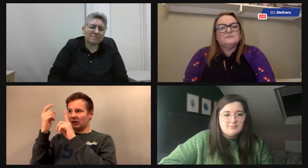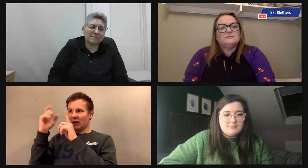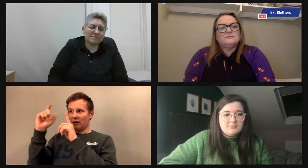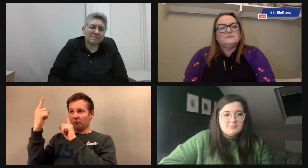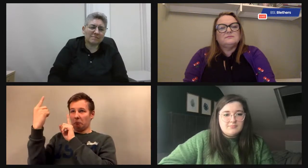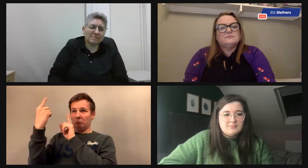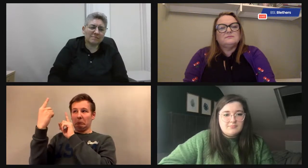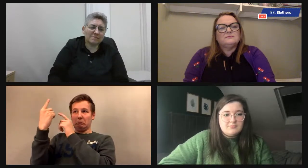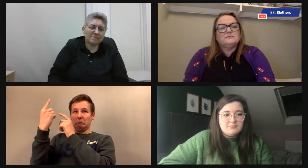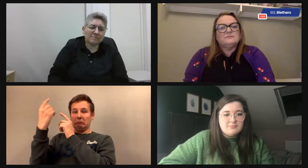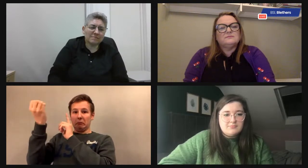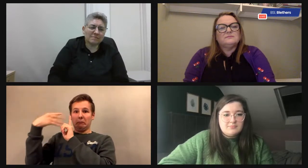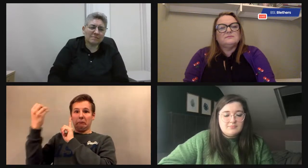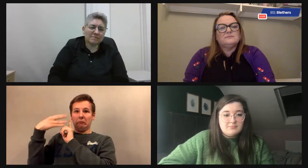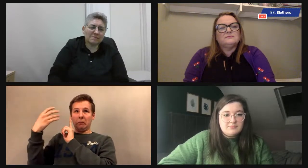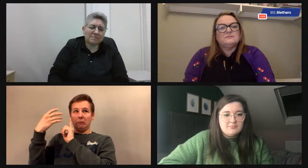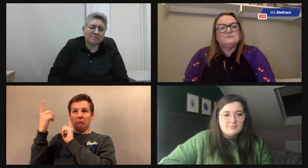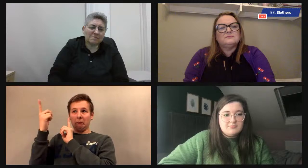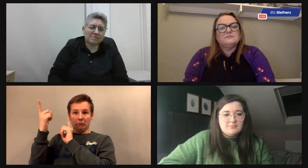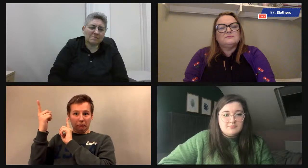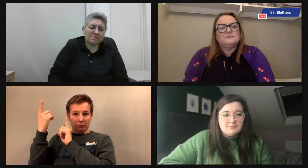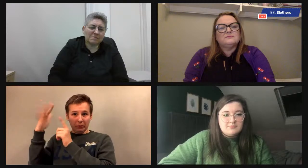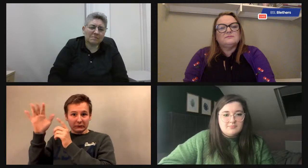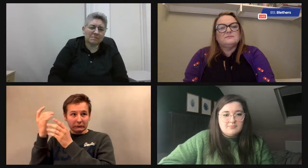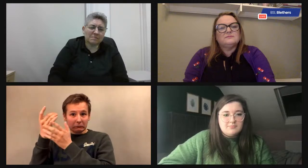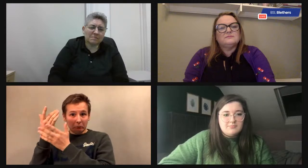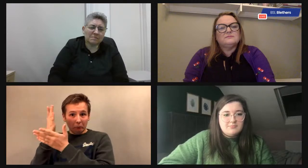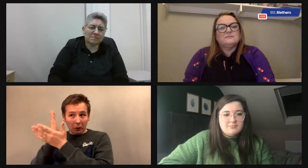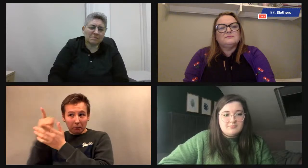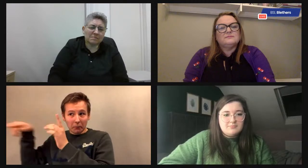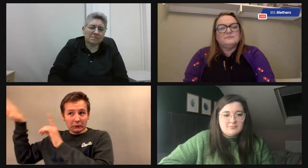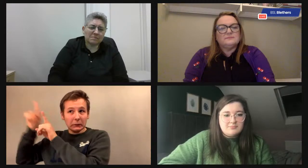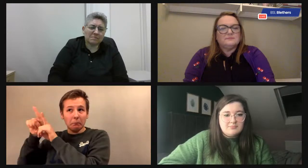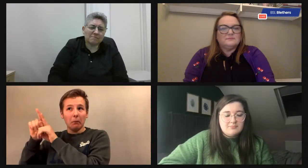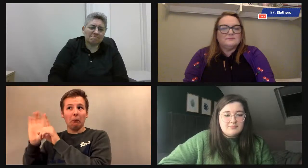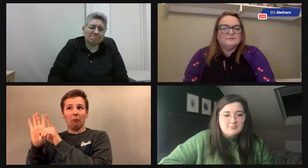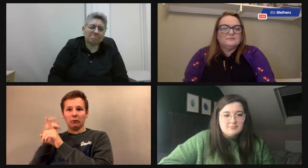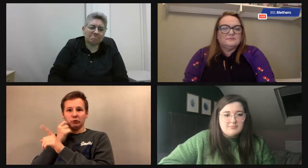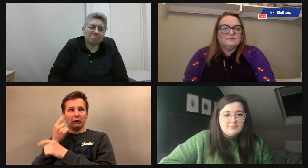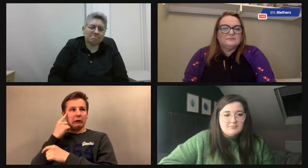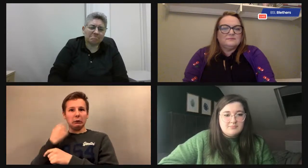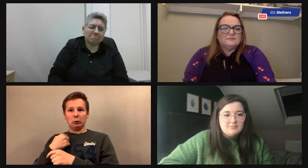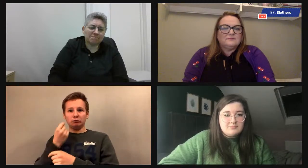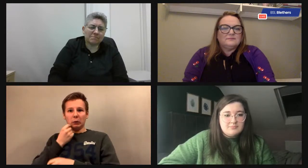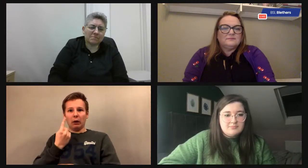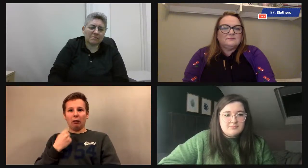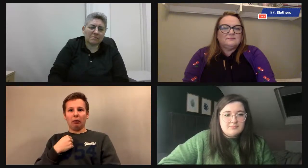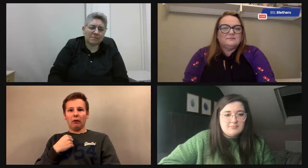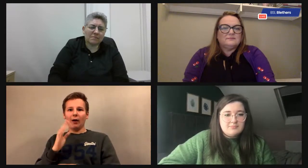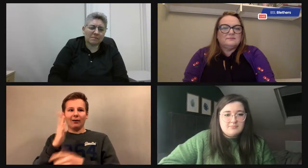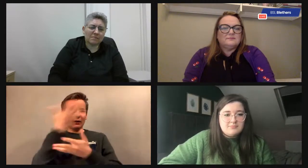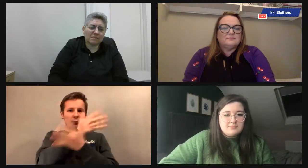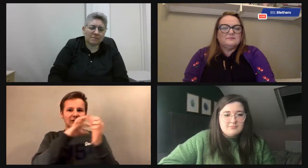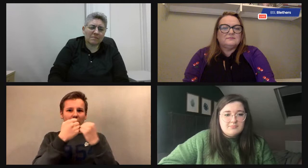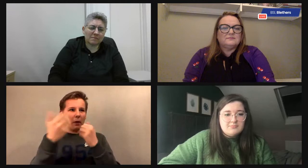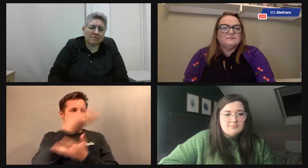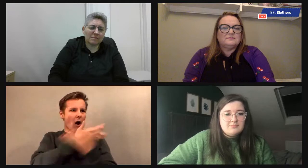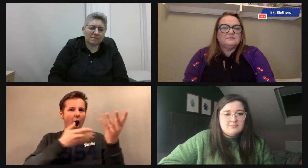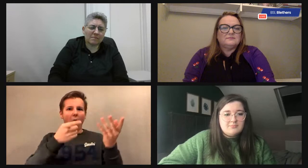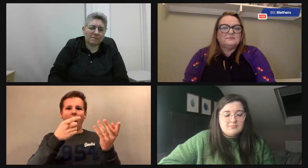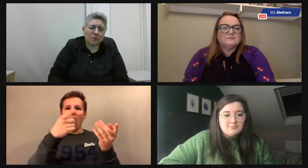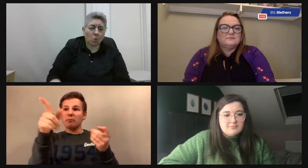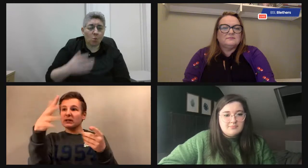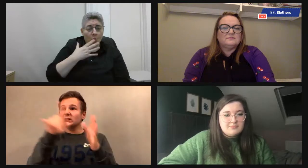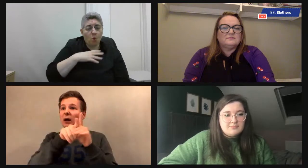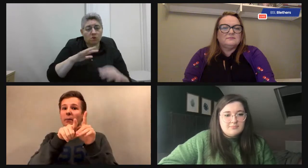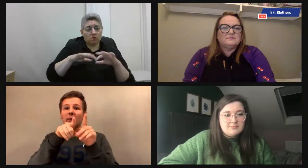that's happening out there, in social media. But you can always get someone in, so you're always getting support. So you can get that at school,